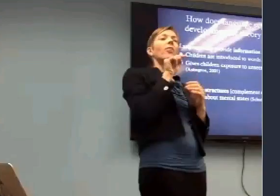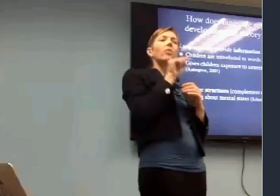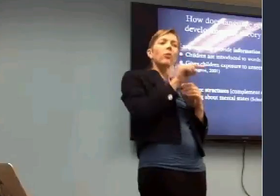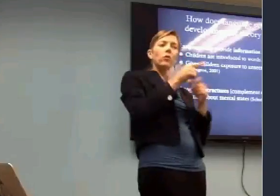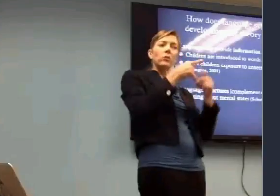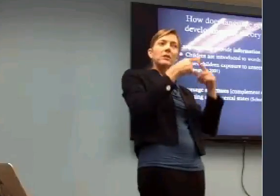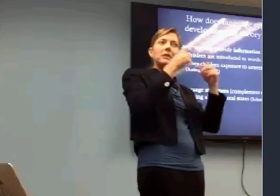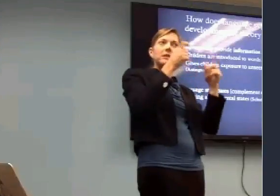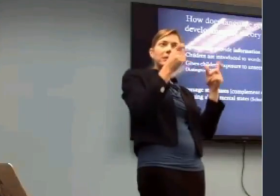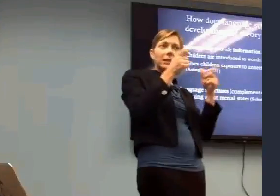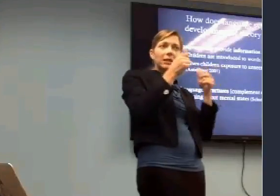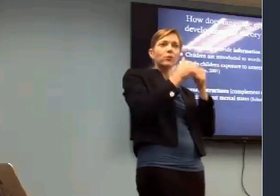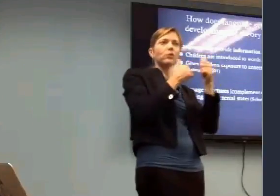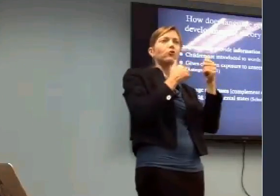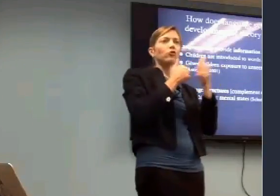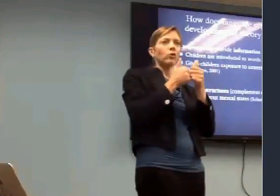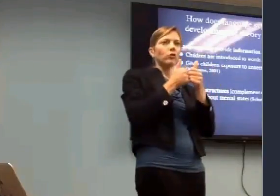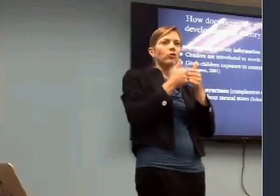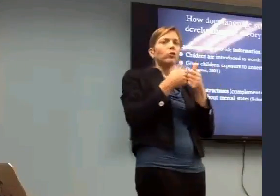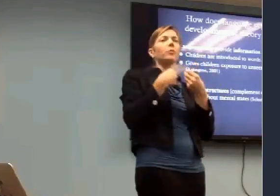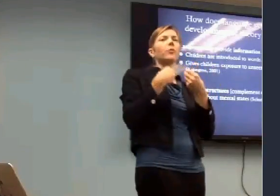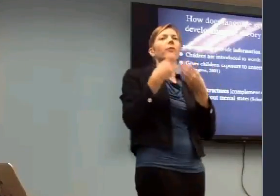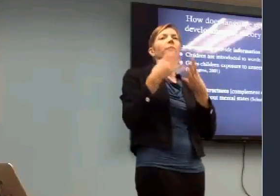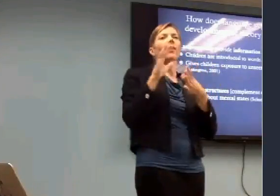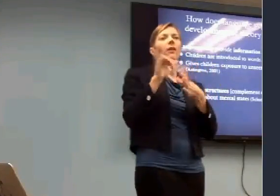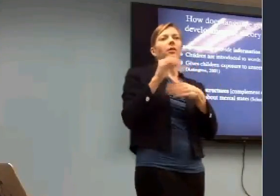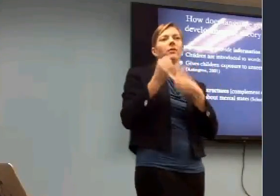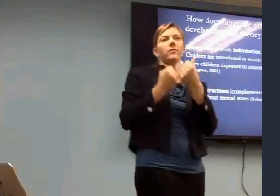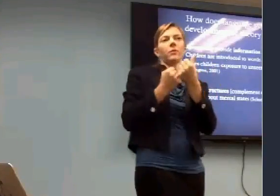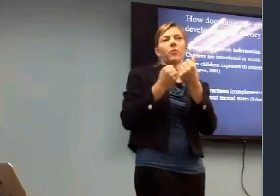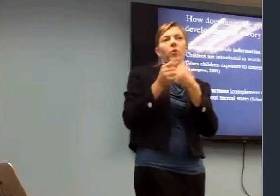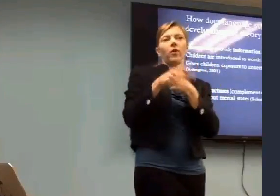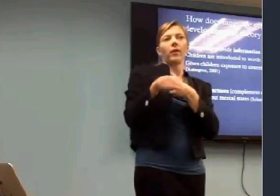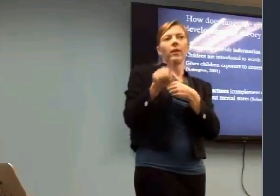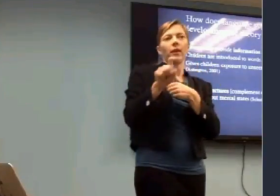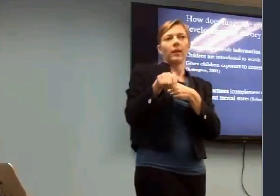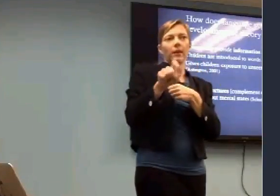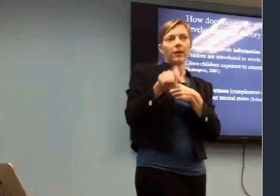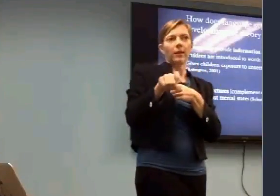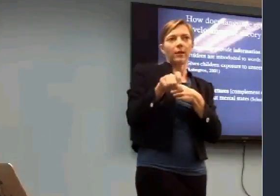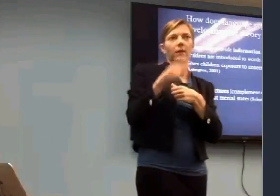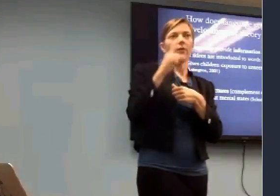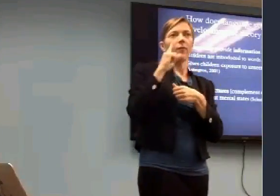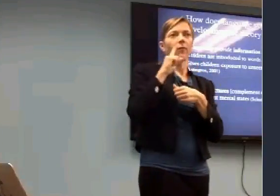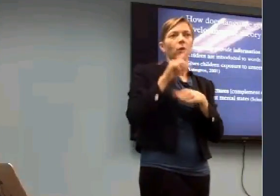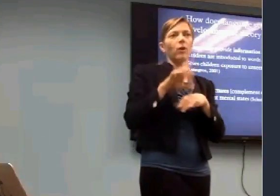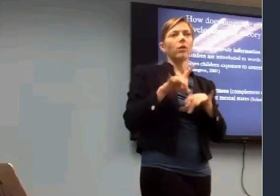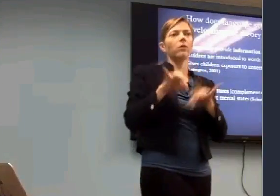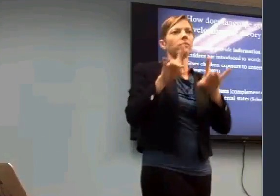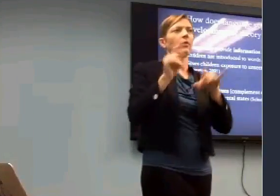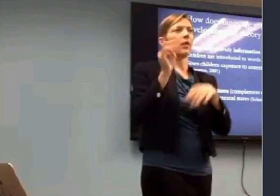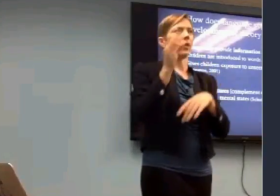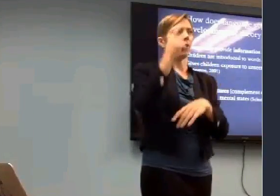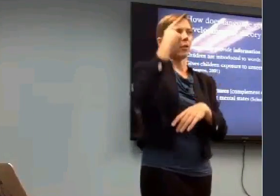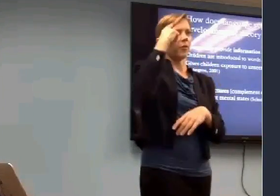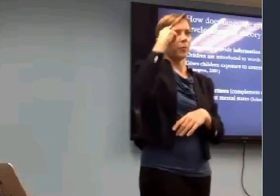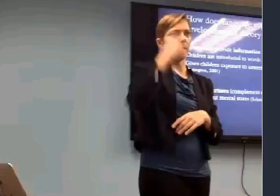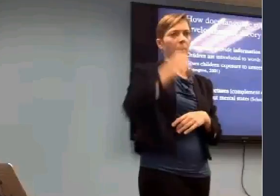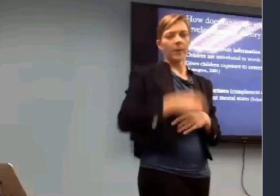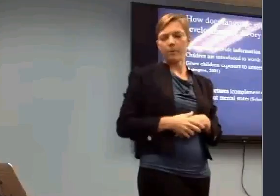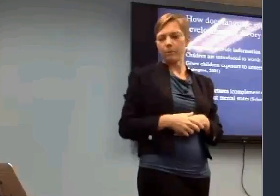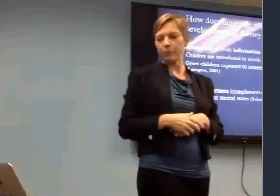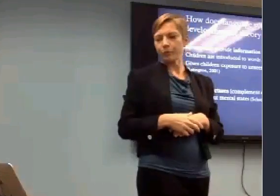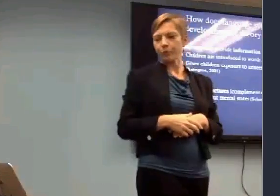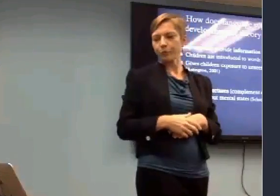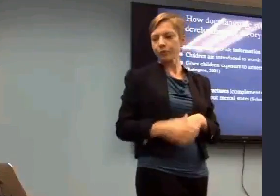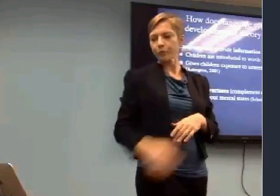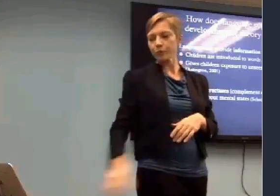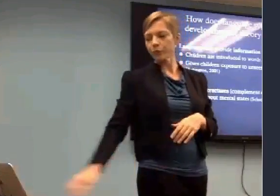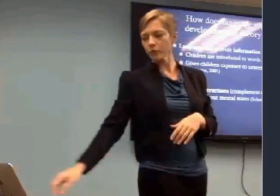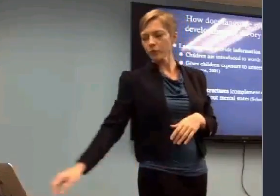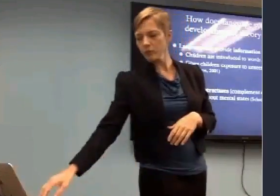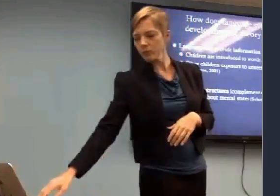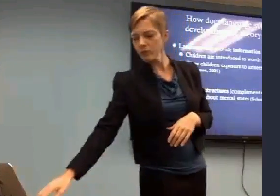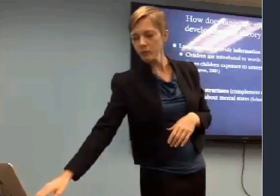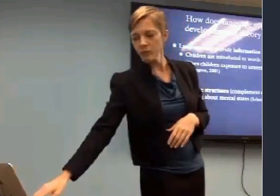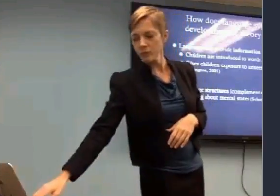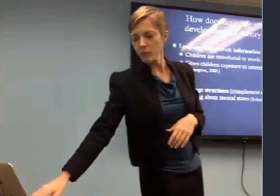to language, and these complex structures support the need for developing theory of mind